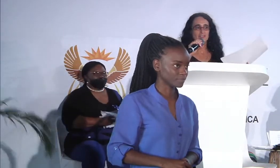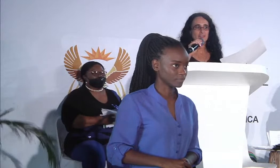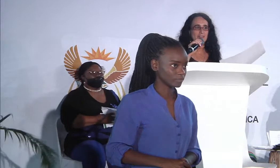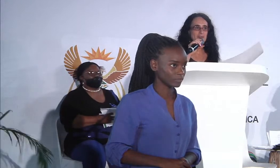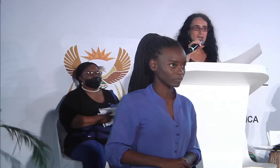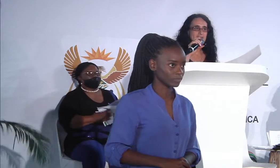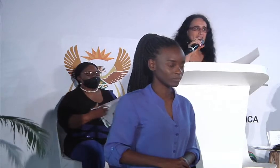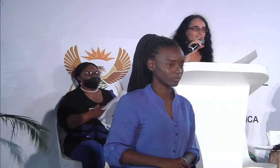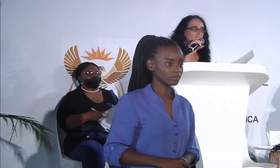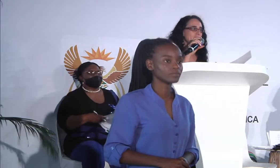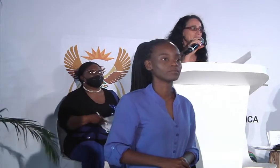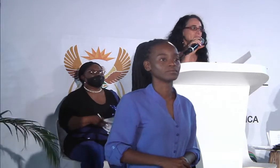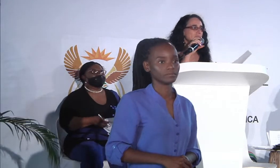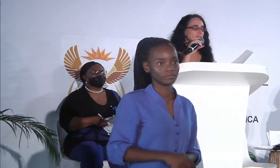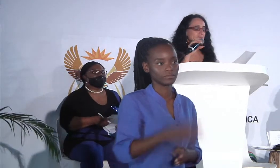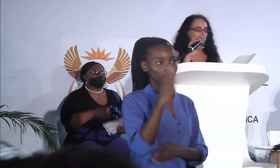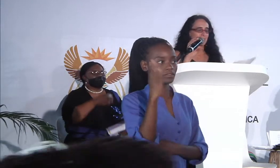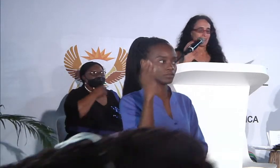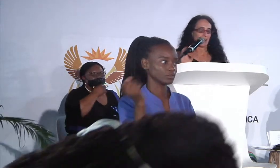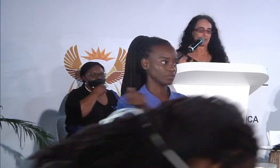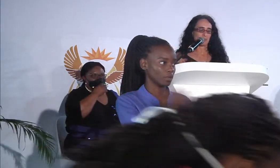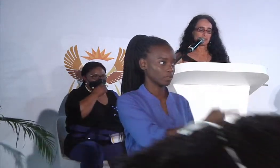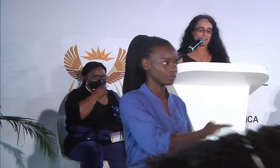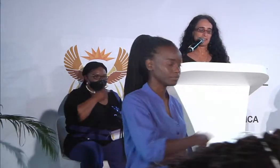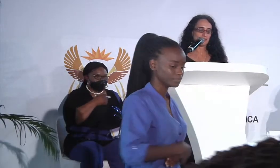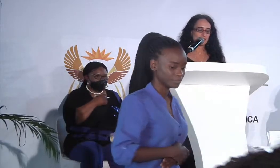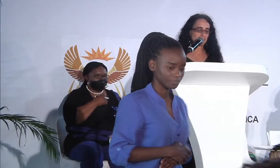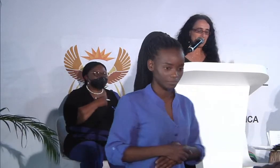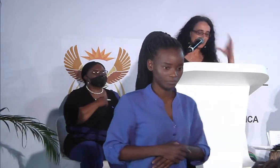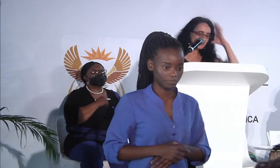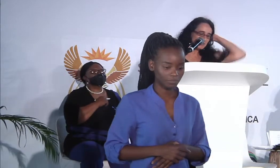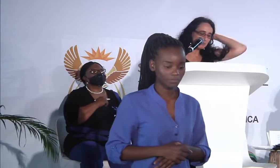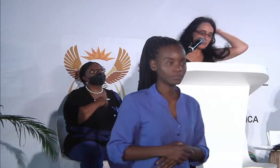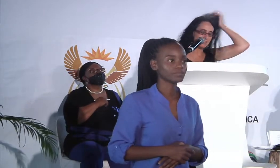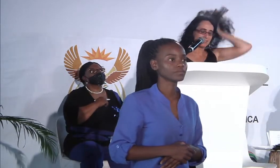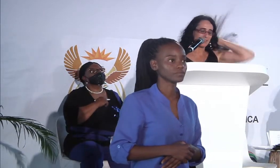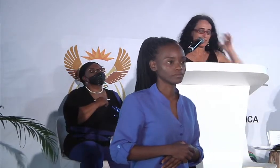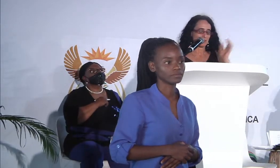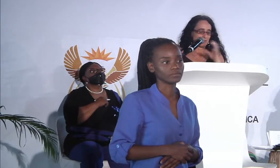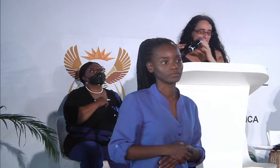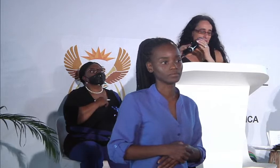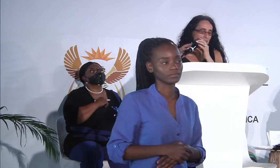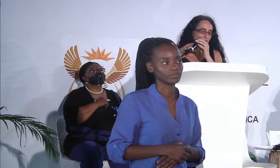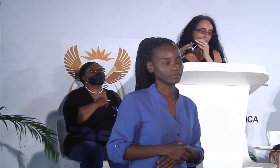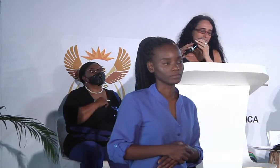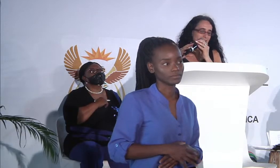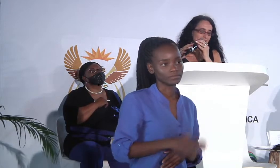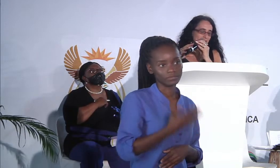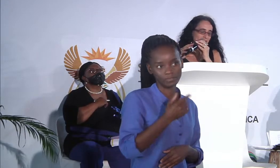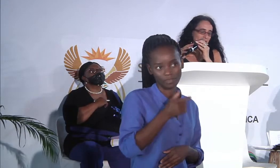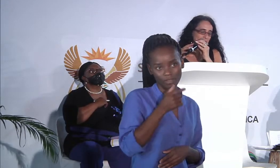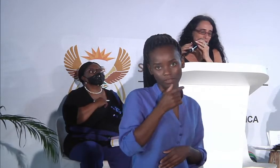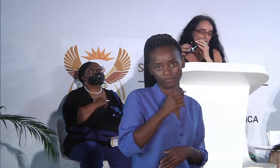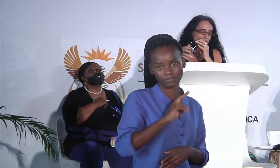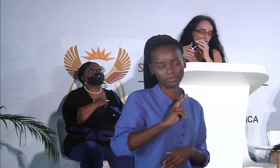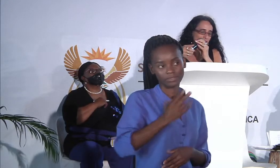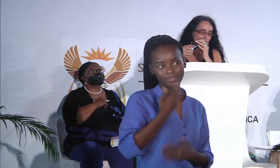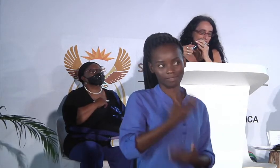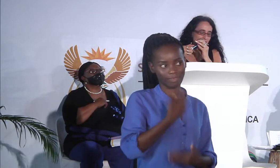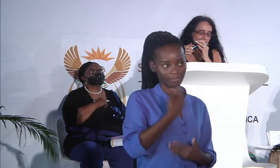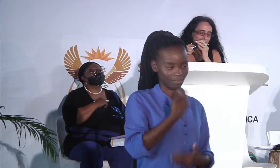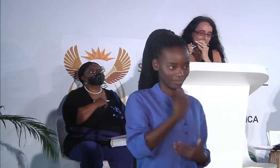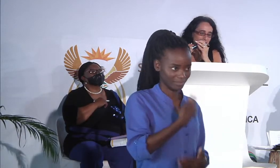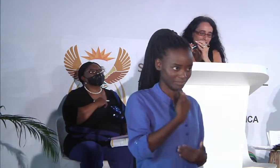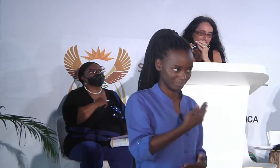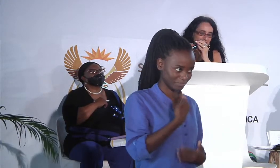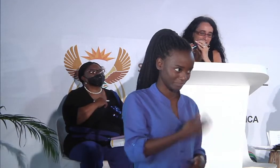Afternoon, everybody. I was supposed to give a vote of thanks, but it's a pretty bad idea to tell me what to do. I'm